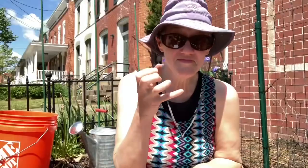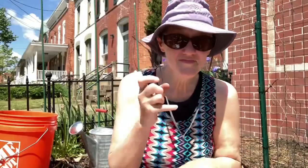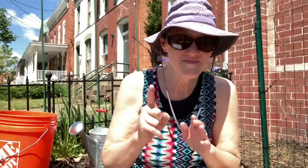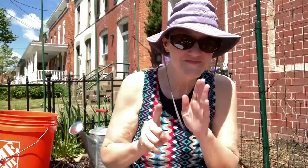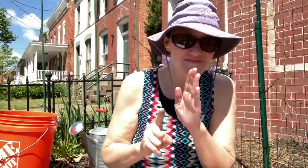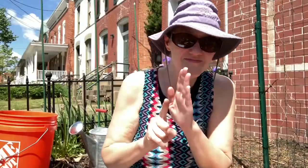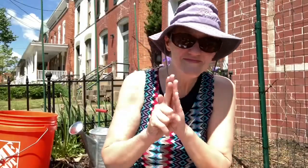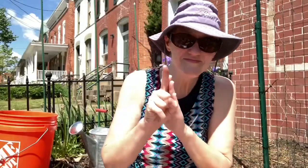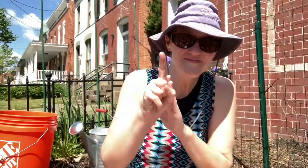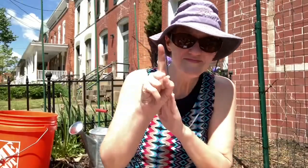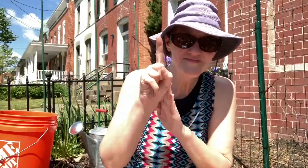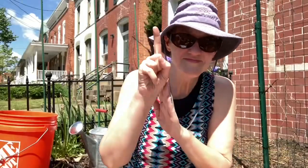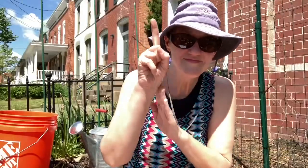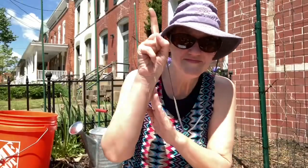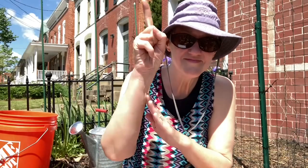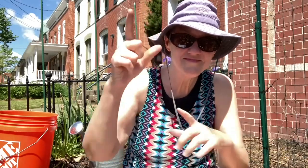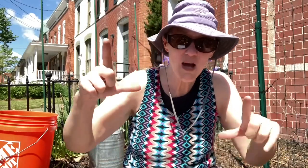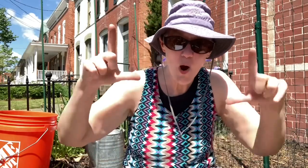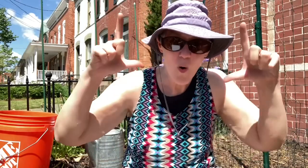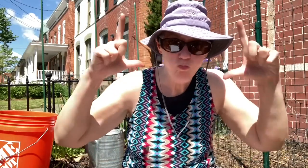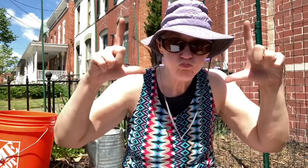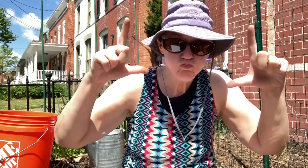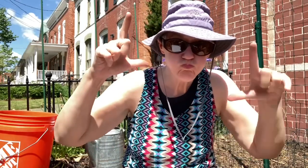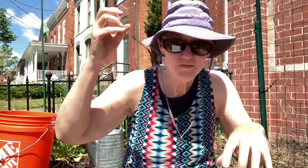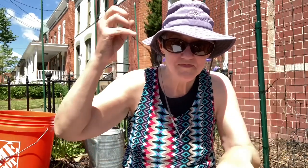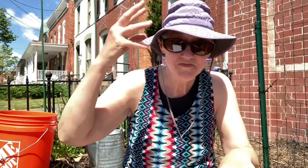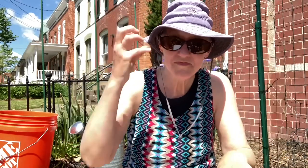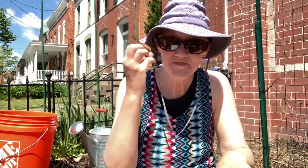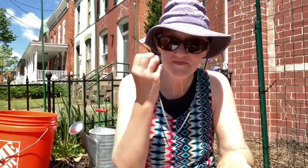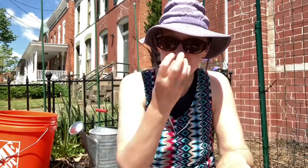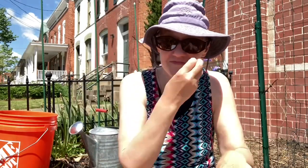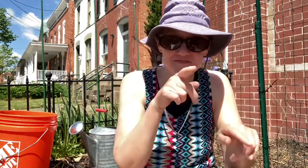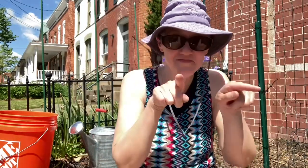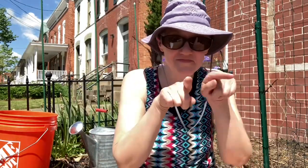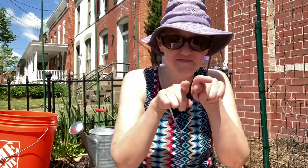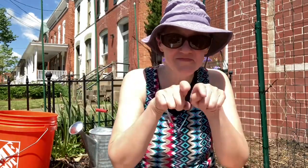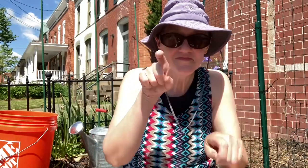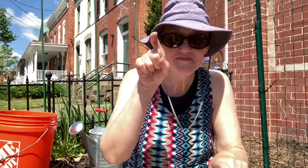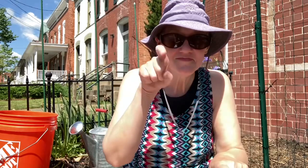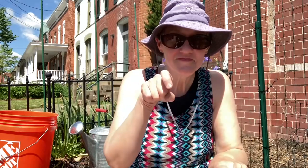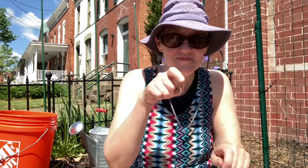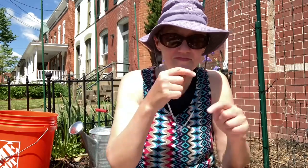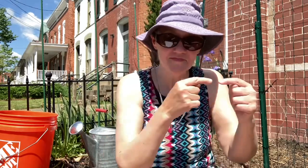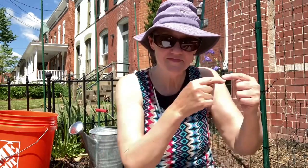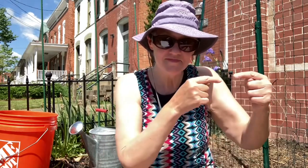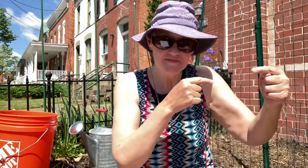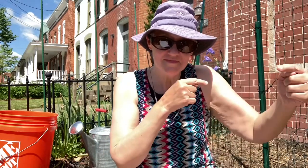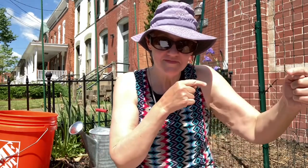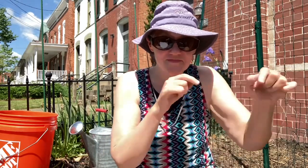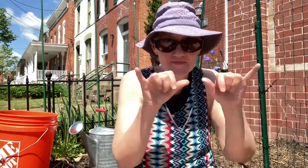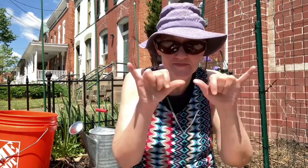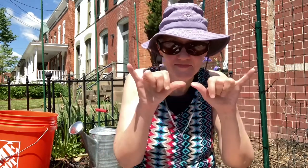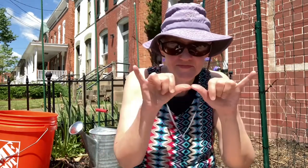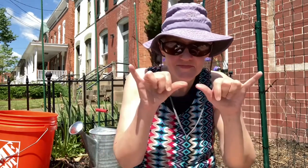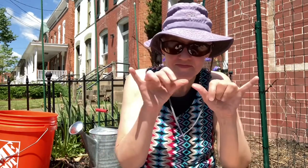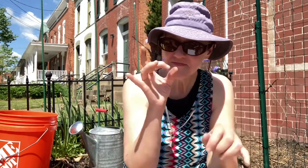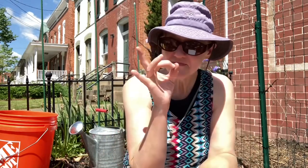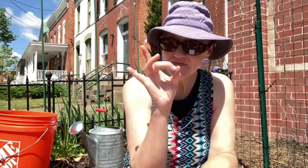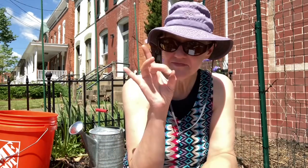If you want tall, large-headed sunflowers, you also need to